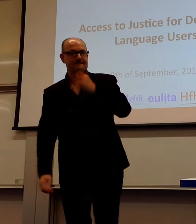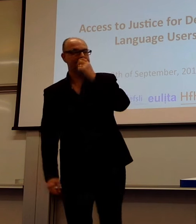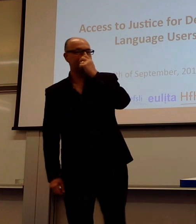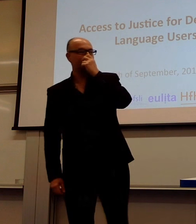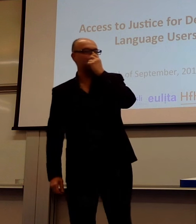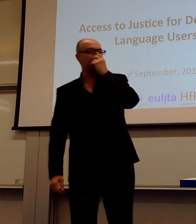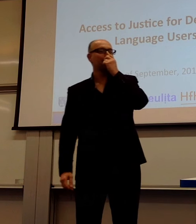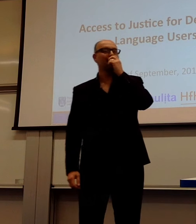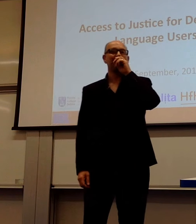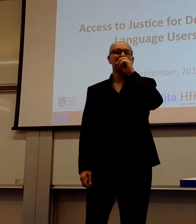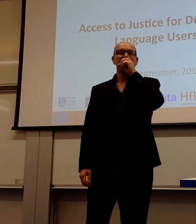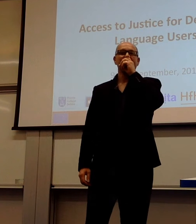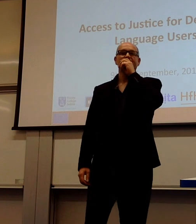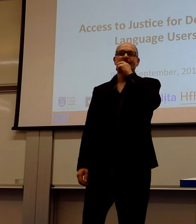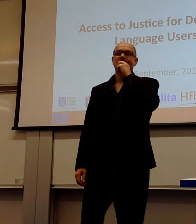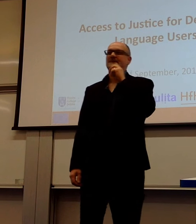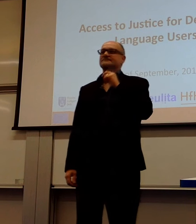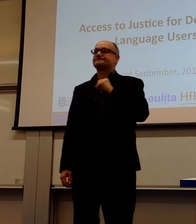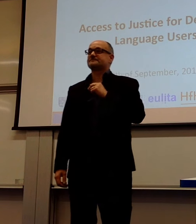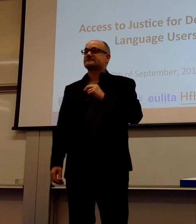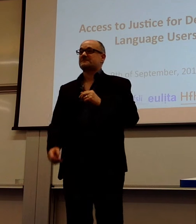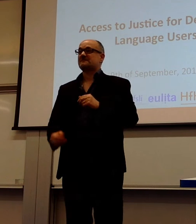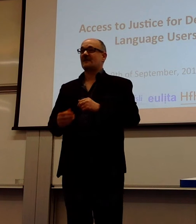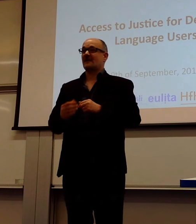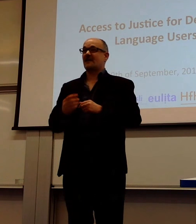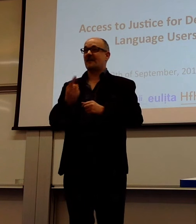evening we'll be going through all of those aspects of the project.